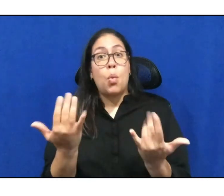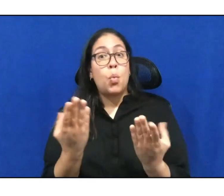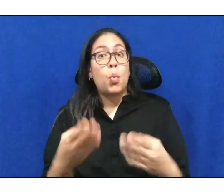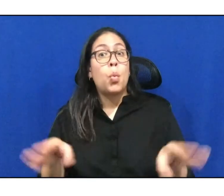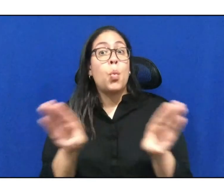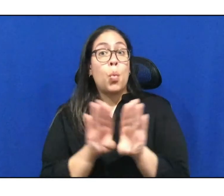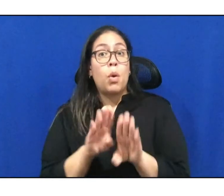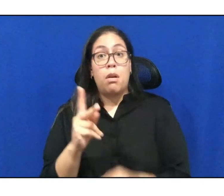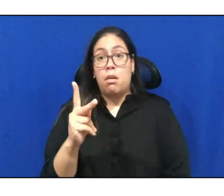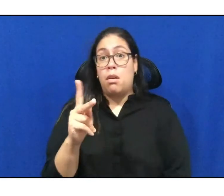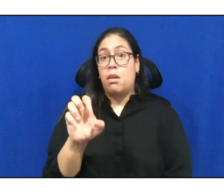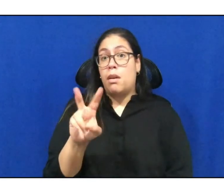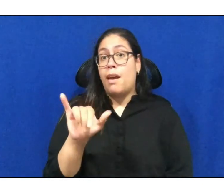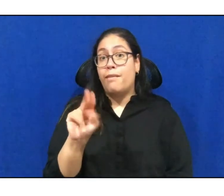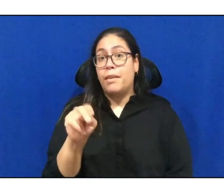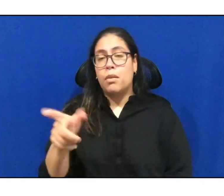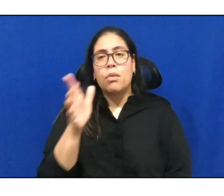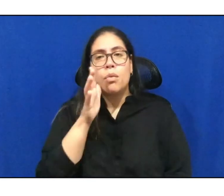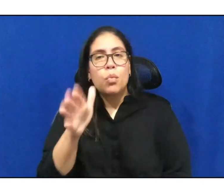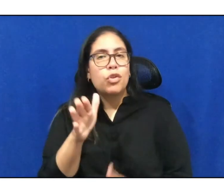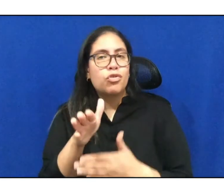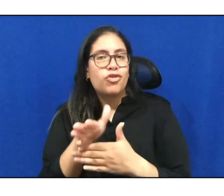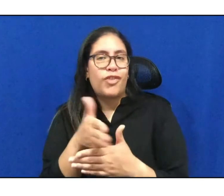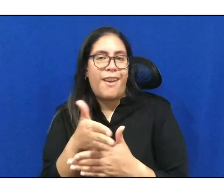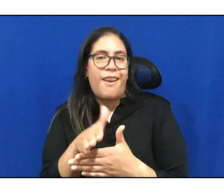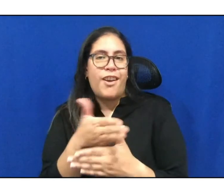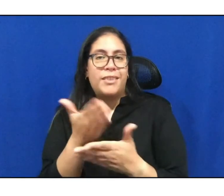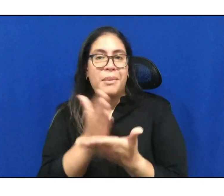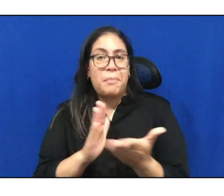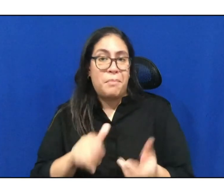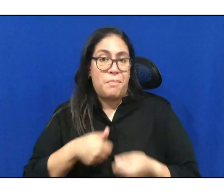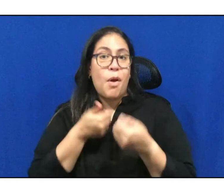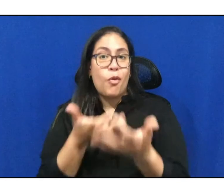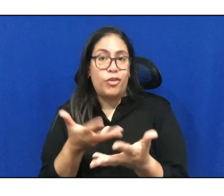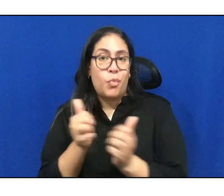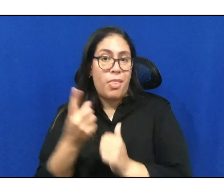going to share some poetry with us.